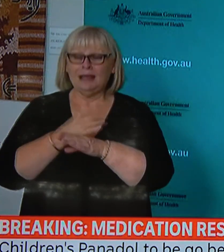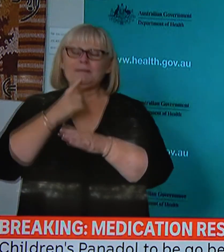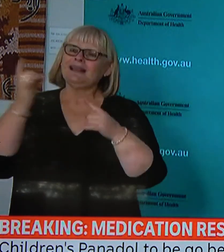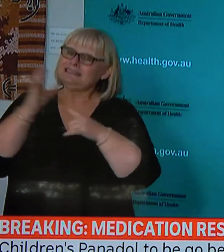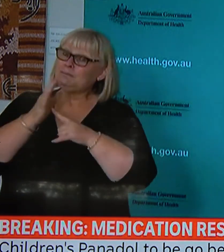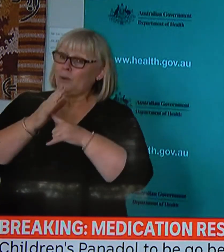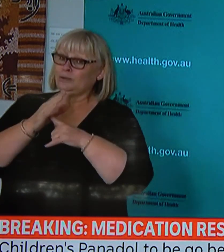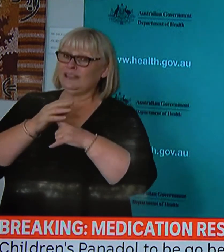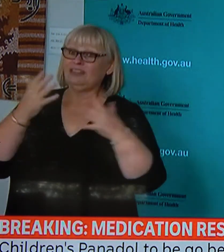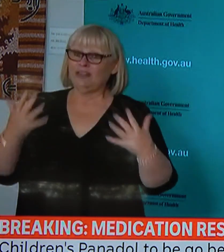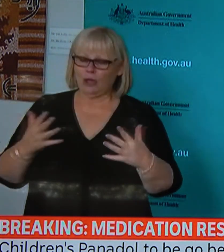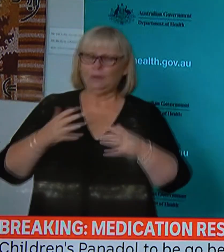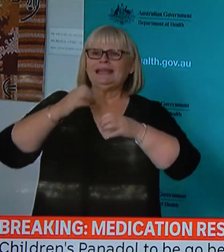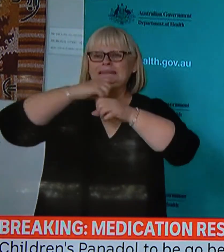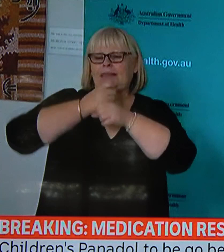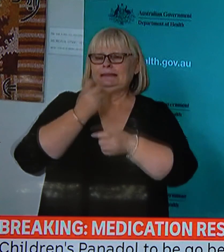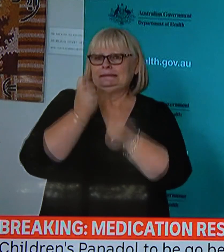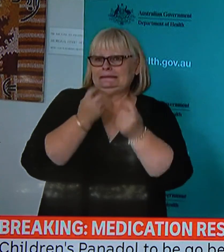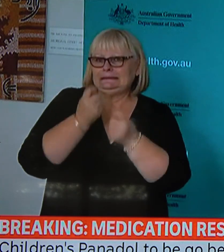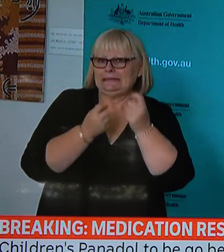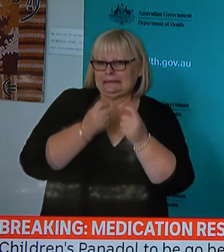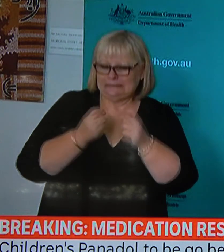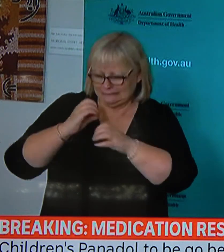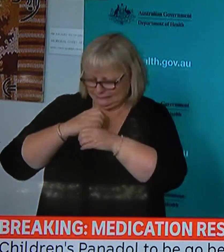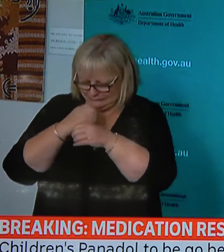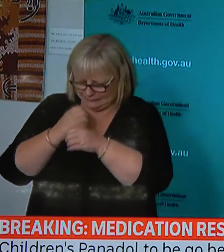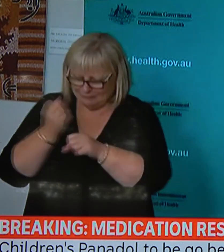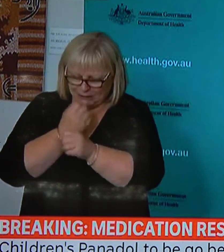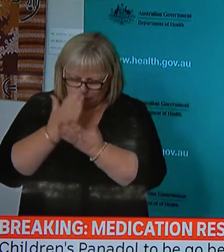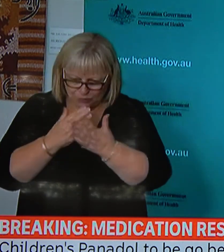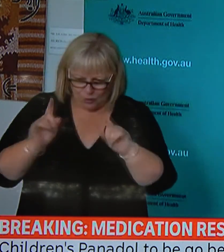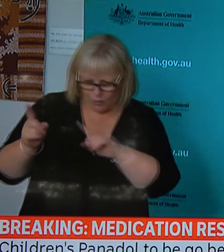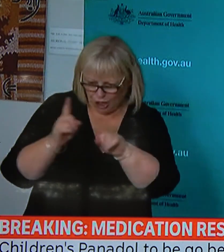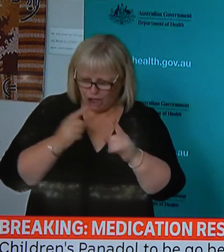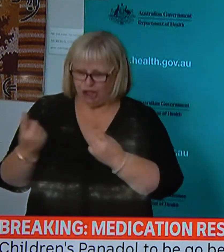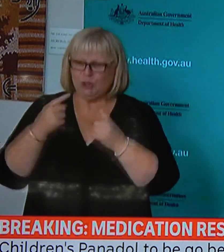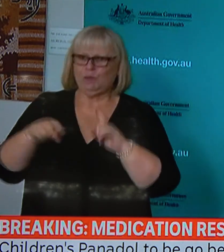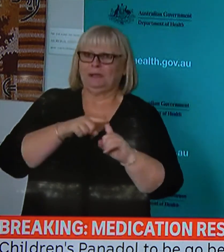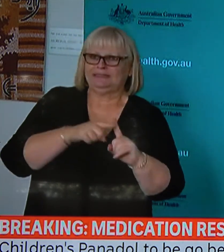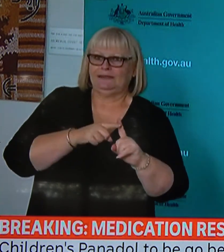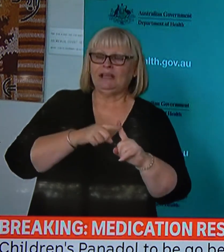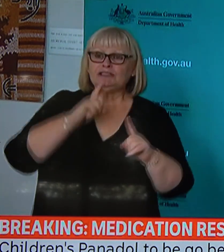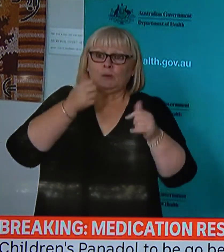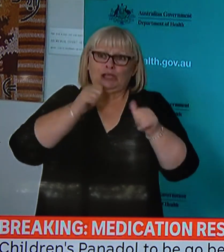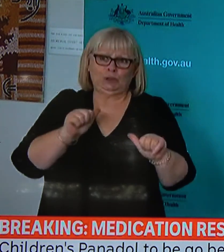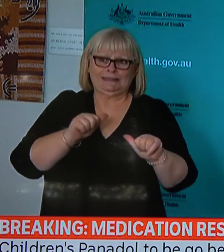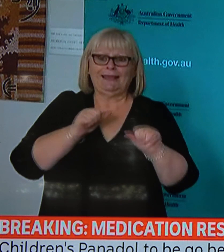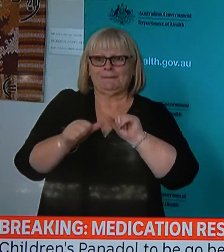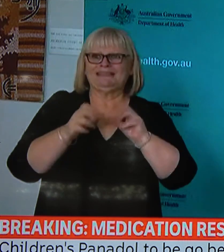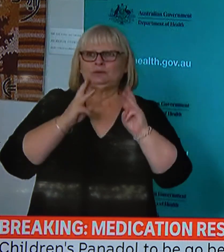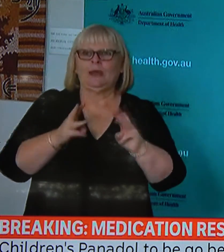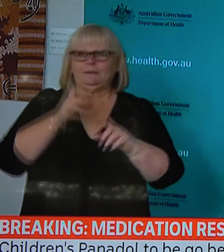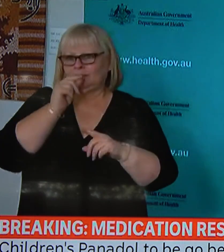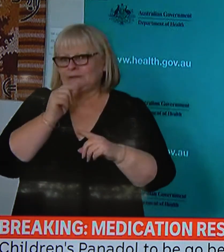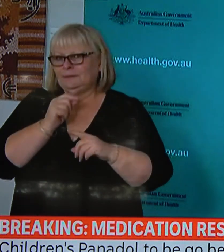those things I just said is laboratory testing, and so we're using our laboratory testing in the best way possible to identify cases. In